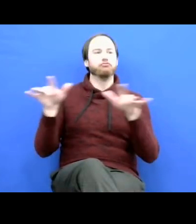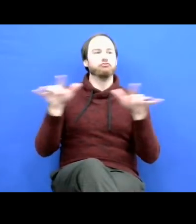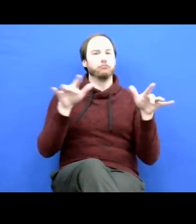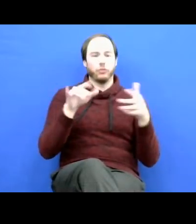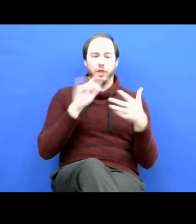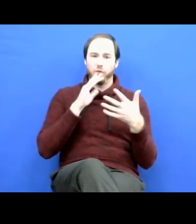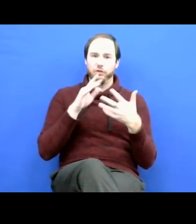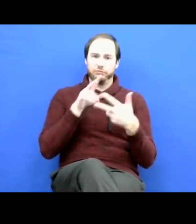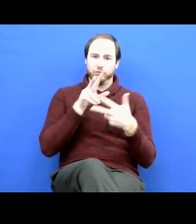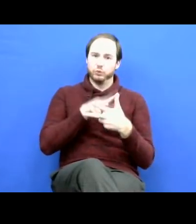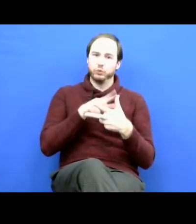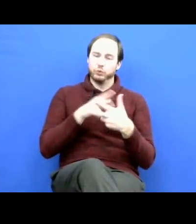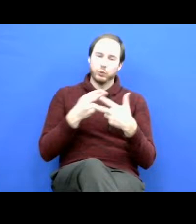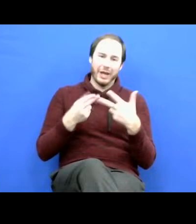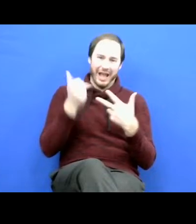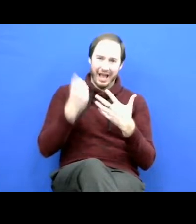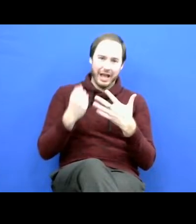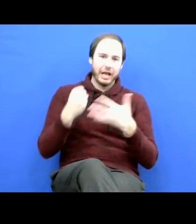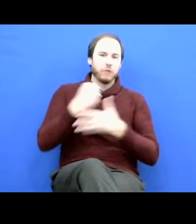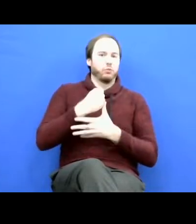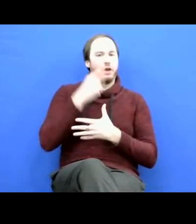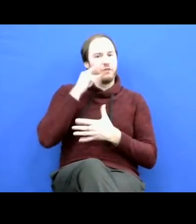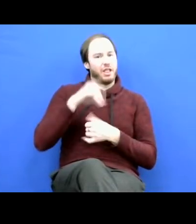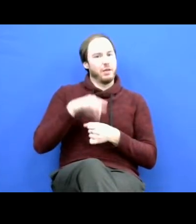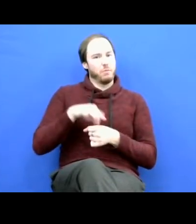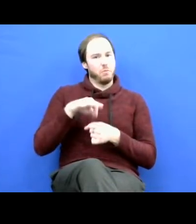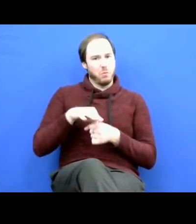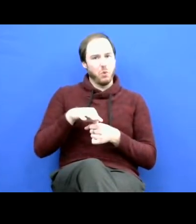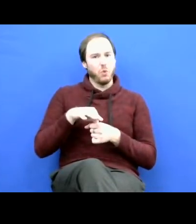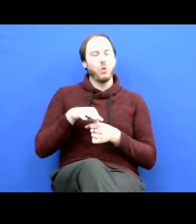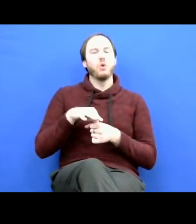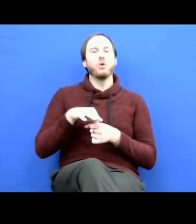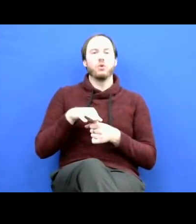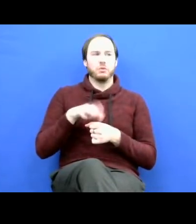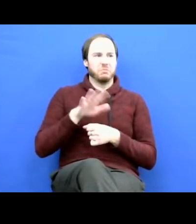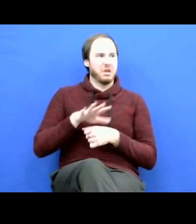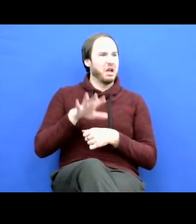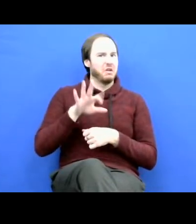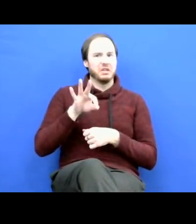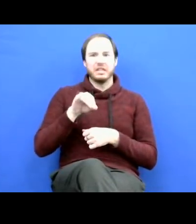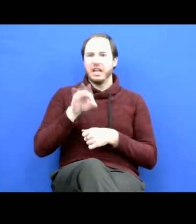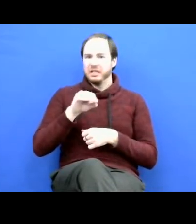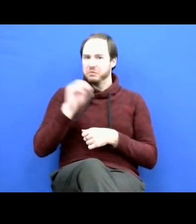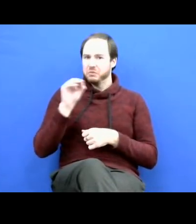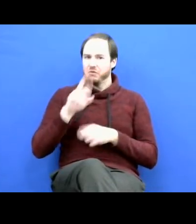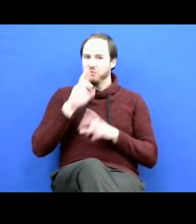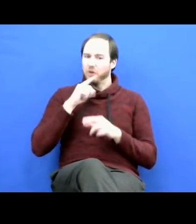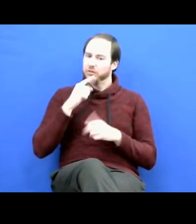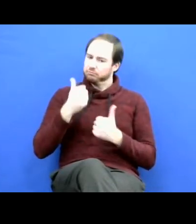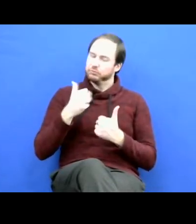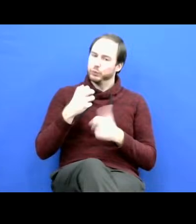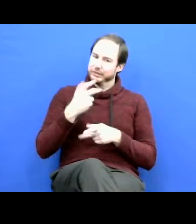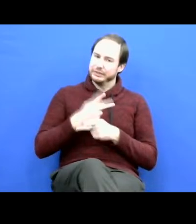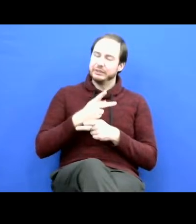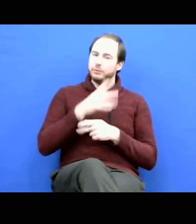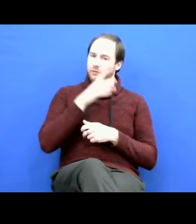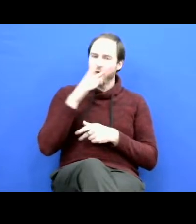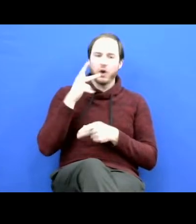highest items, and they both were in the mid to high 90% of the respondents found